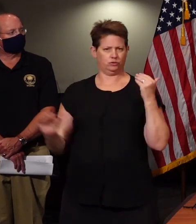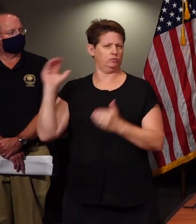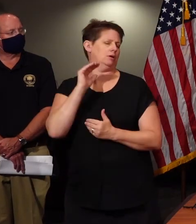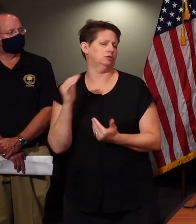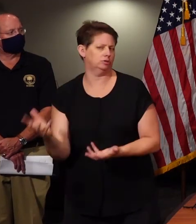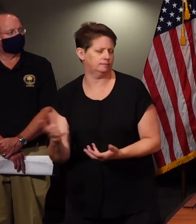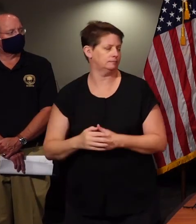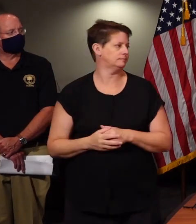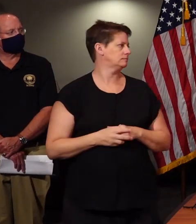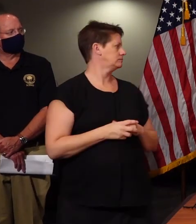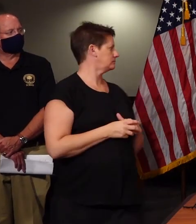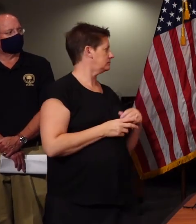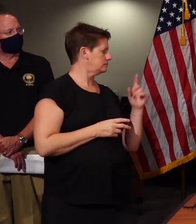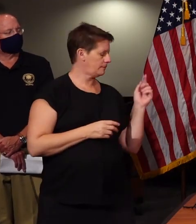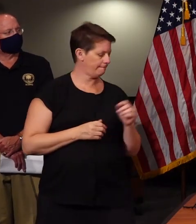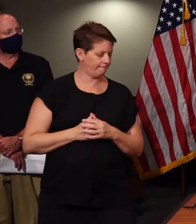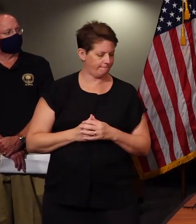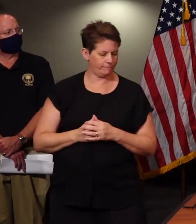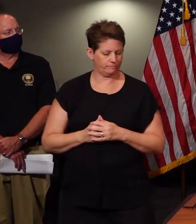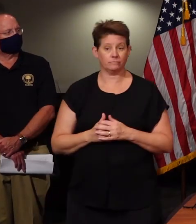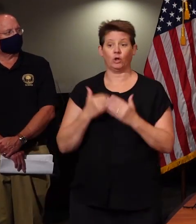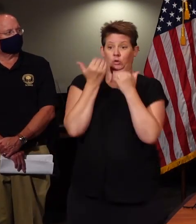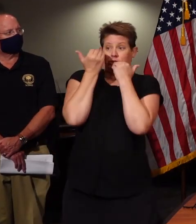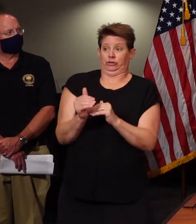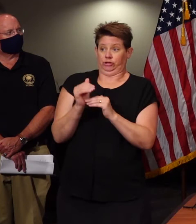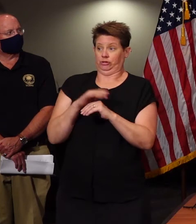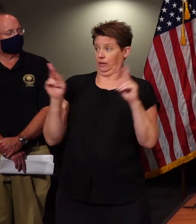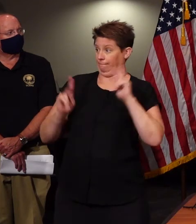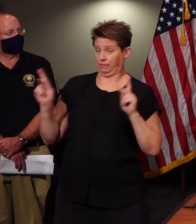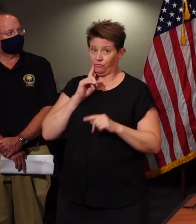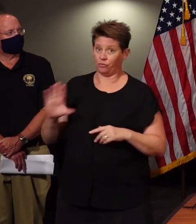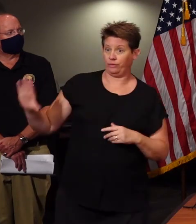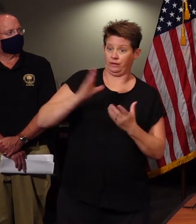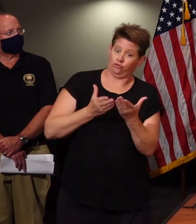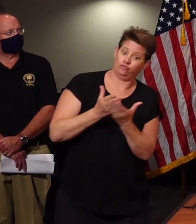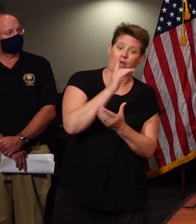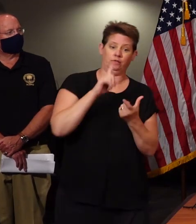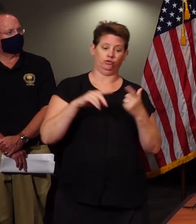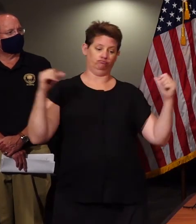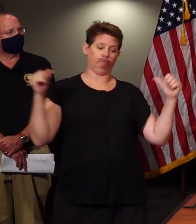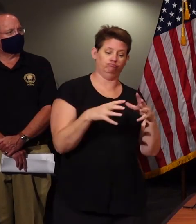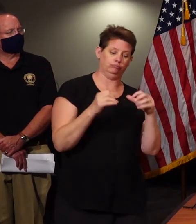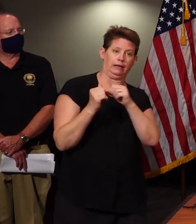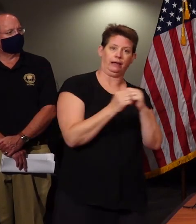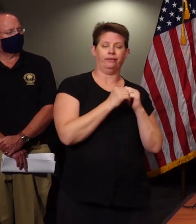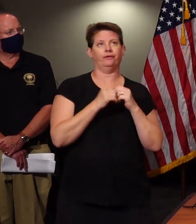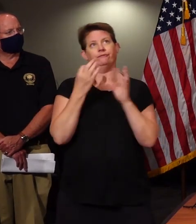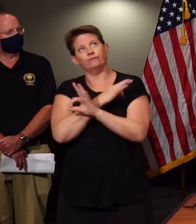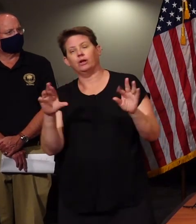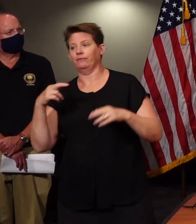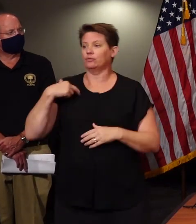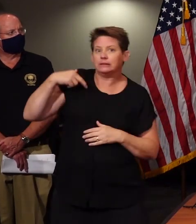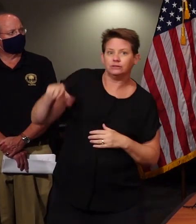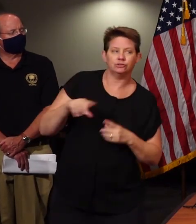overreach? Restrictions on people on their right to assembly, their freedom of religion, for example, we know of that.